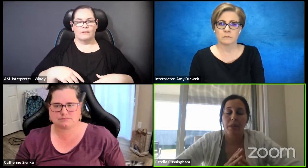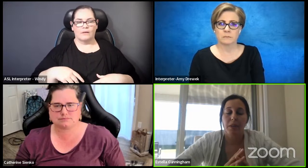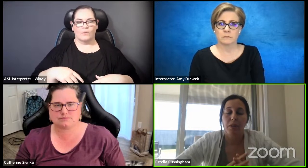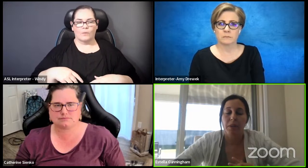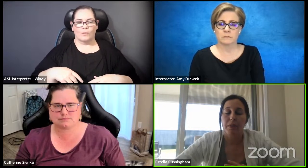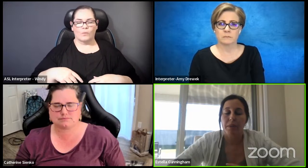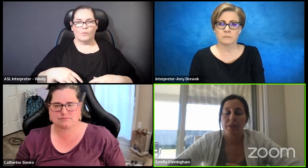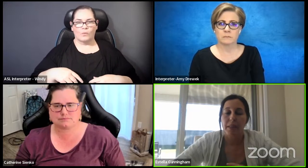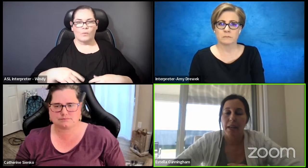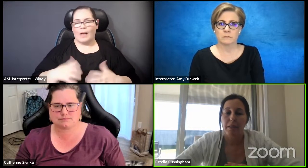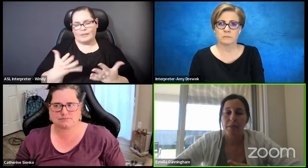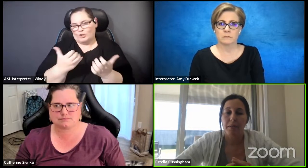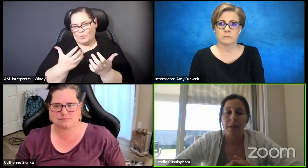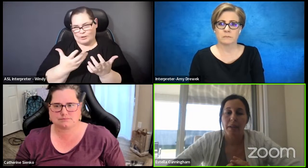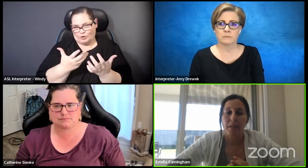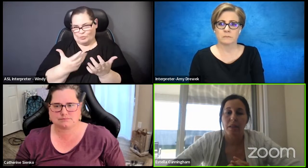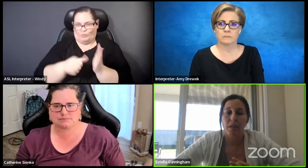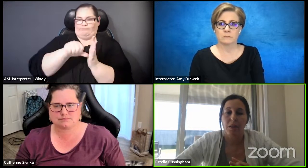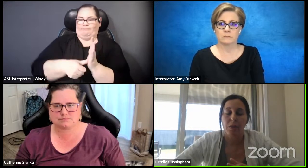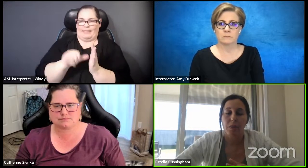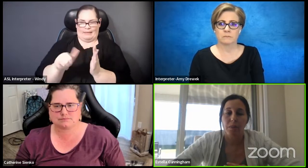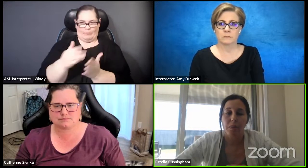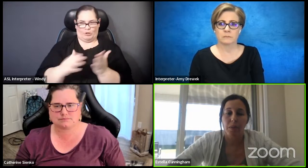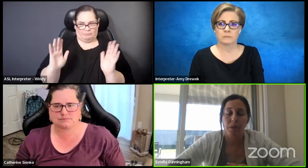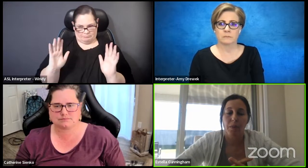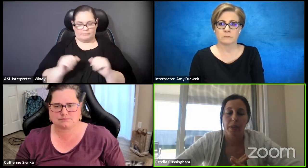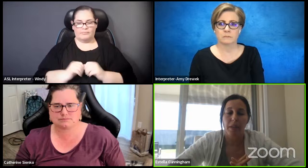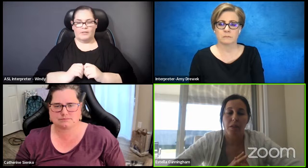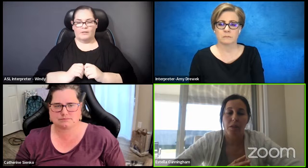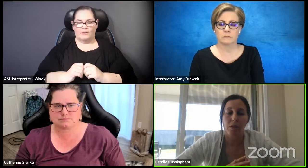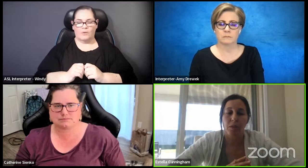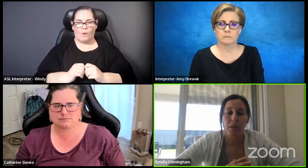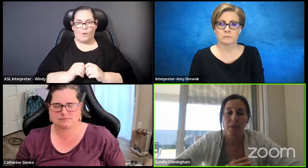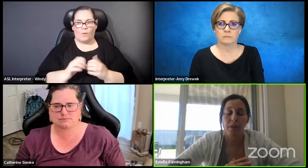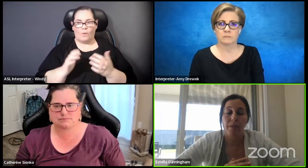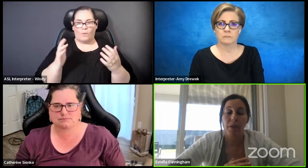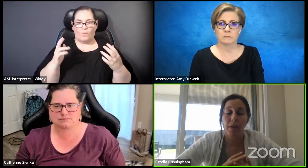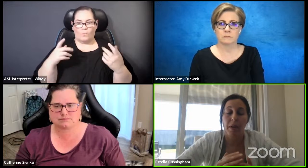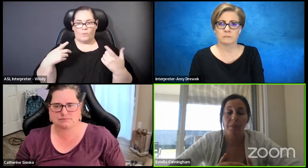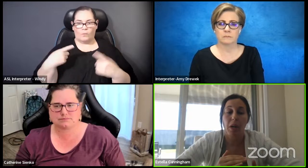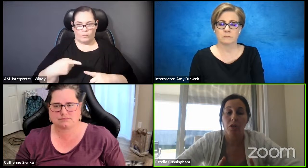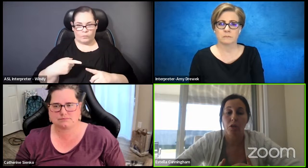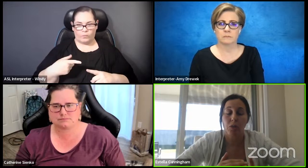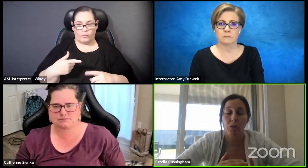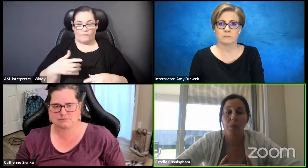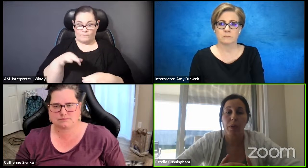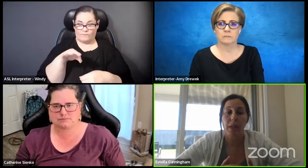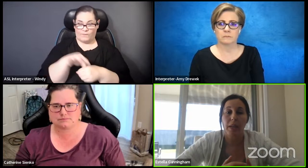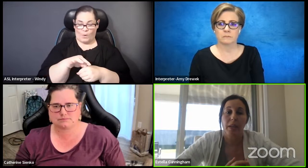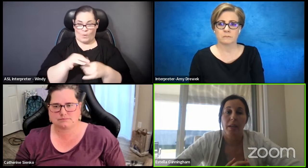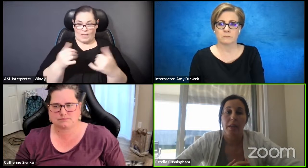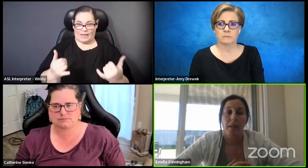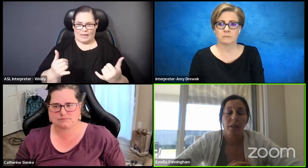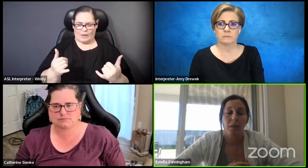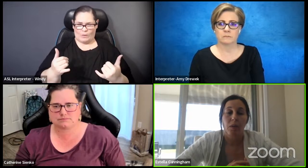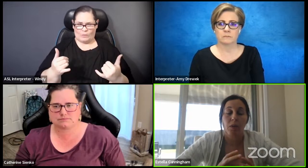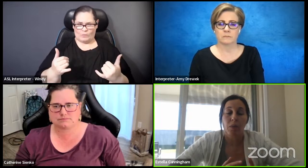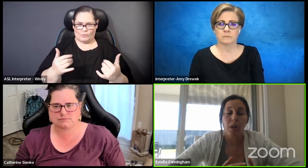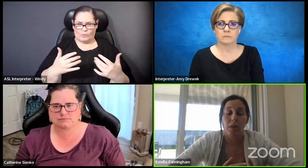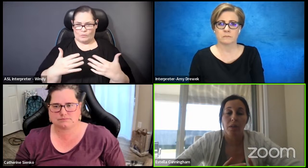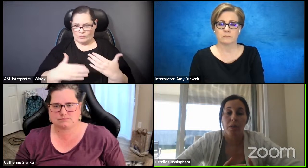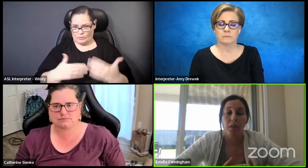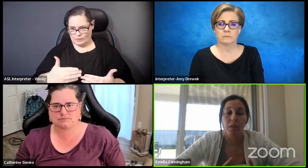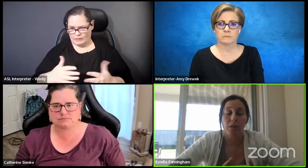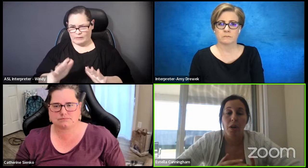I really just want to reiterate that. And so, going into a vote, I'm not sure what we or